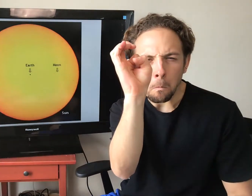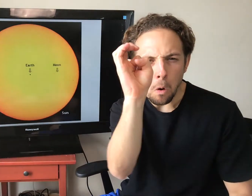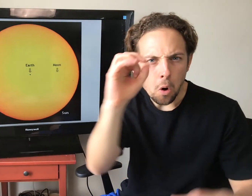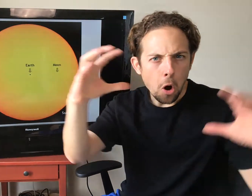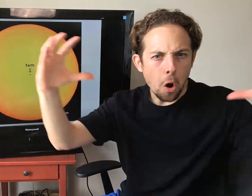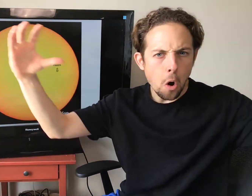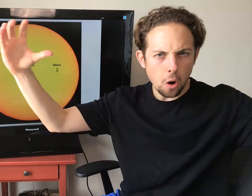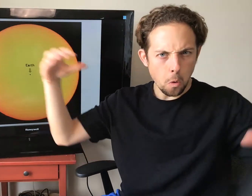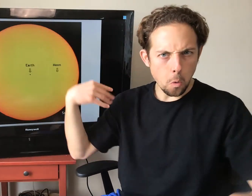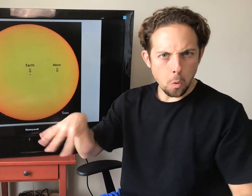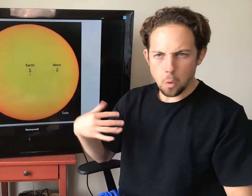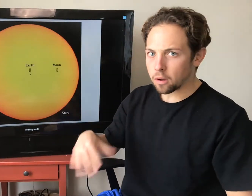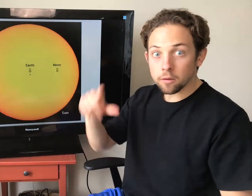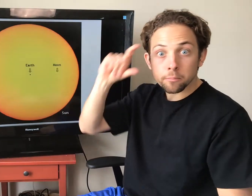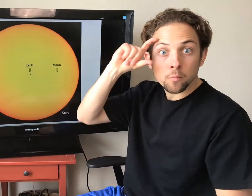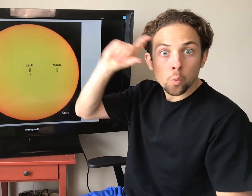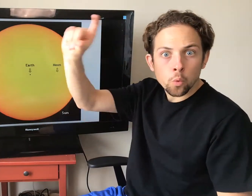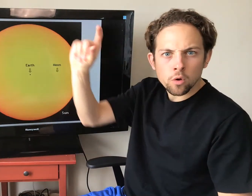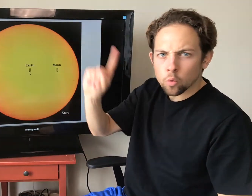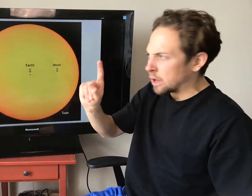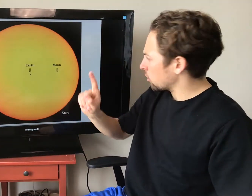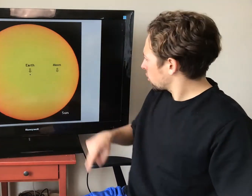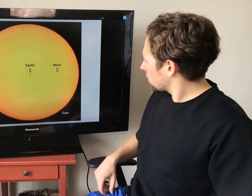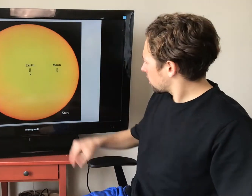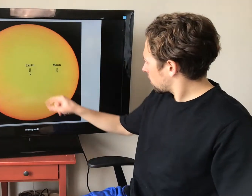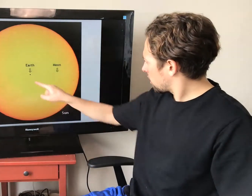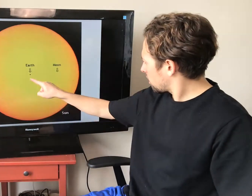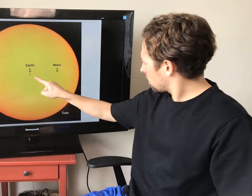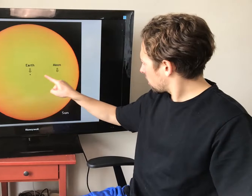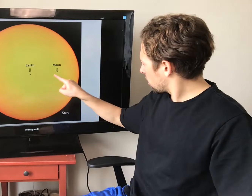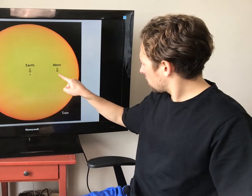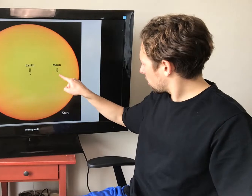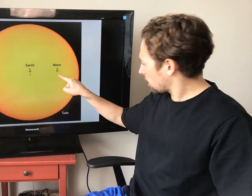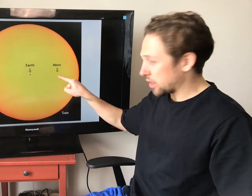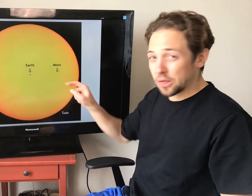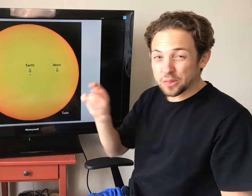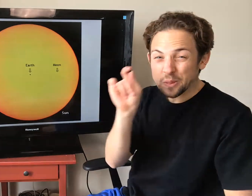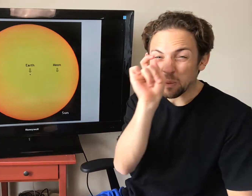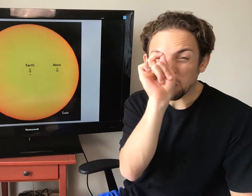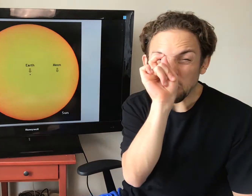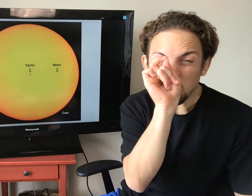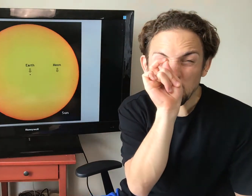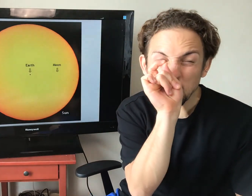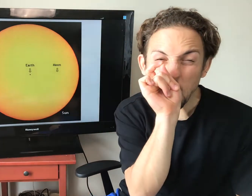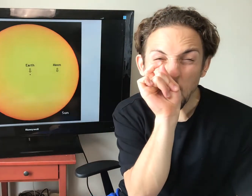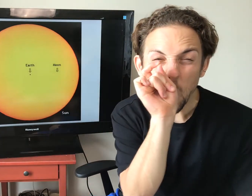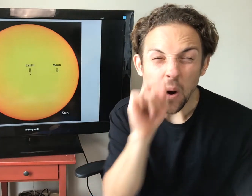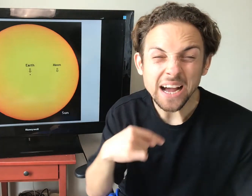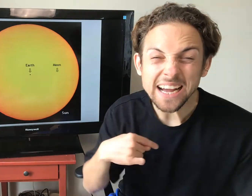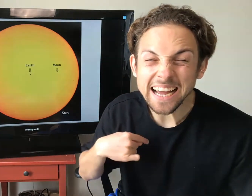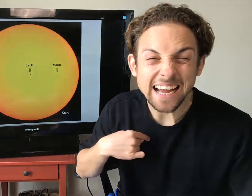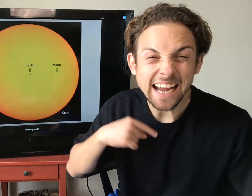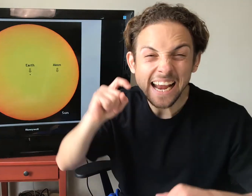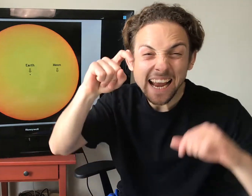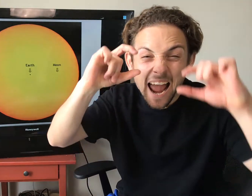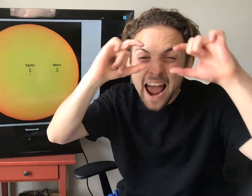Earth is just a little black spot on this huge sun. And then the moon is even